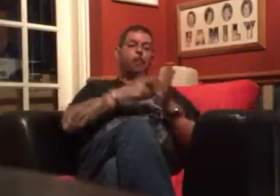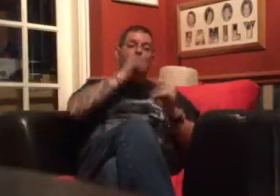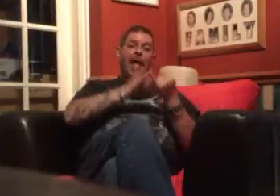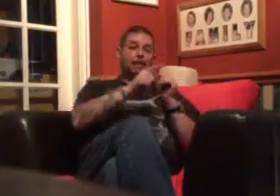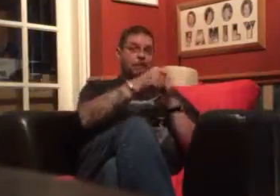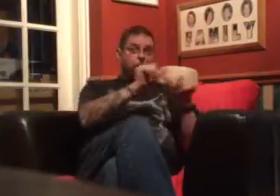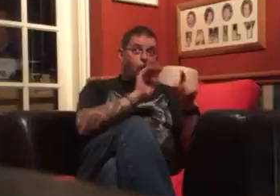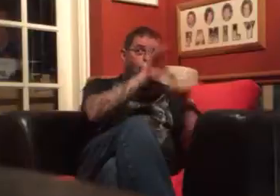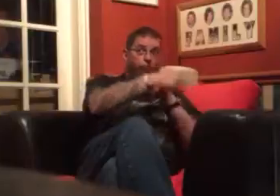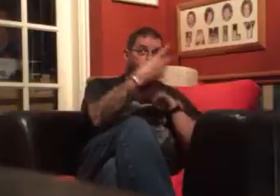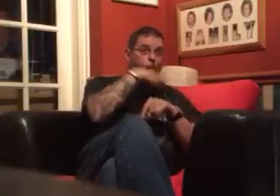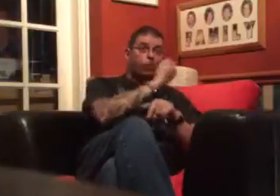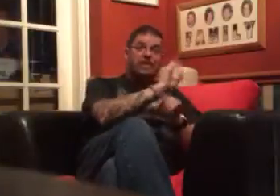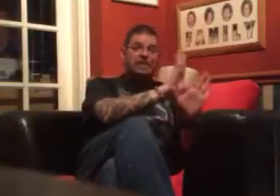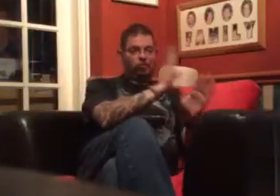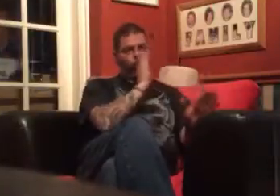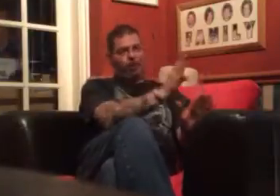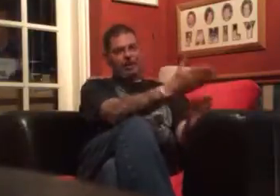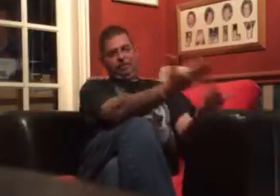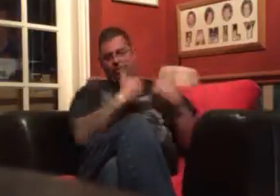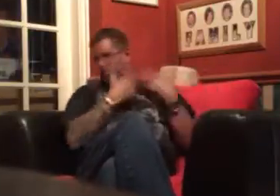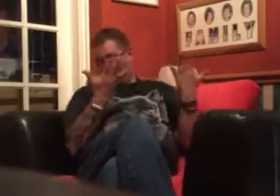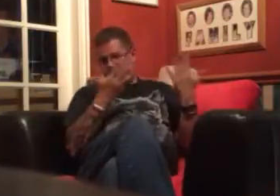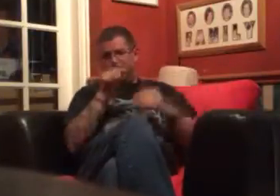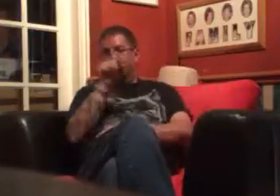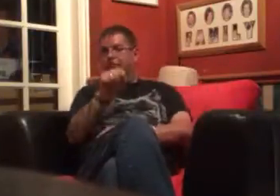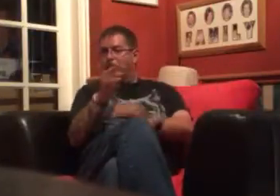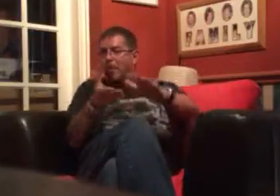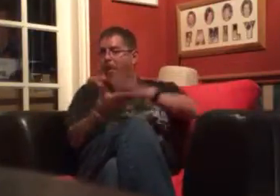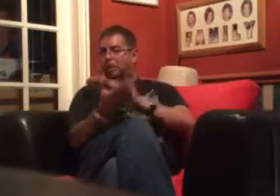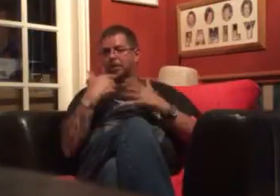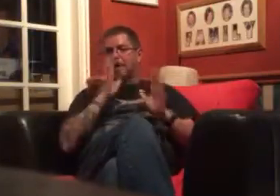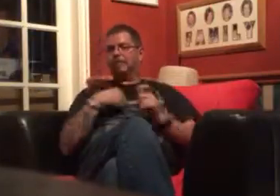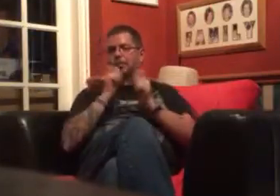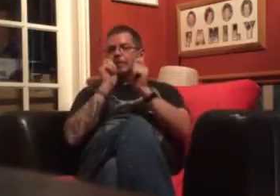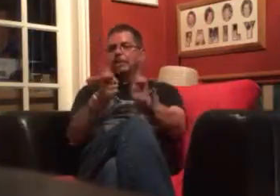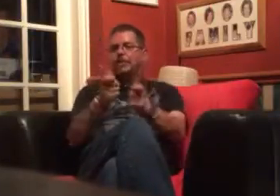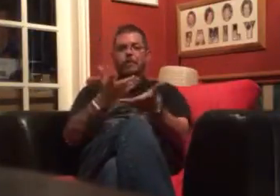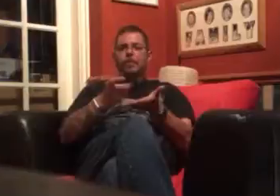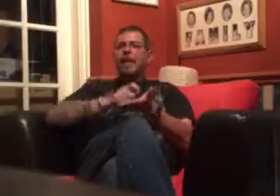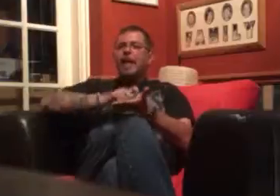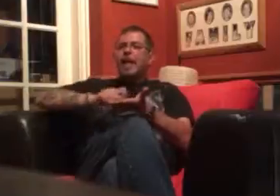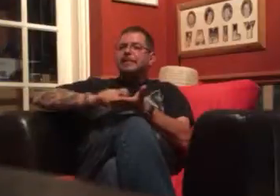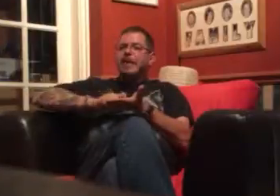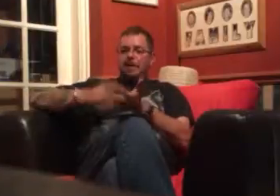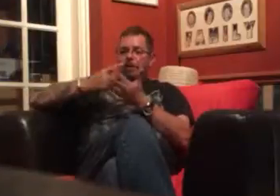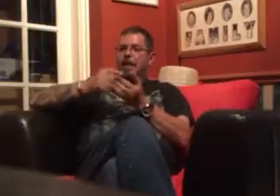Right, we'll go back then. So we got UCAS, over 220 points, you're in, no problem. This, we have to kind of give them